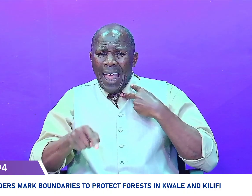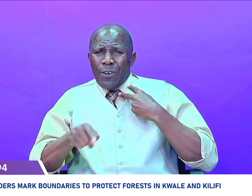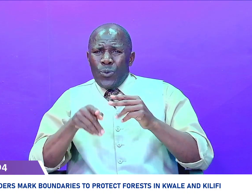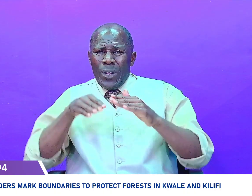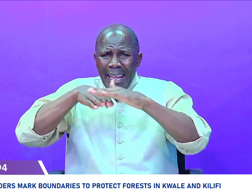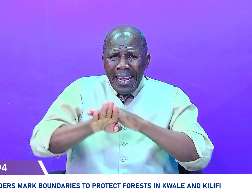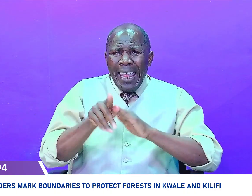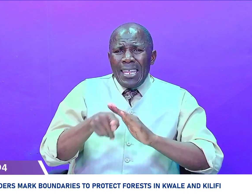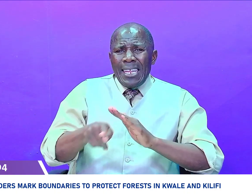sacred areas.